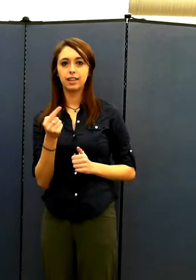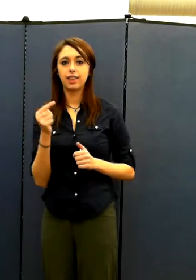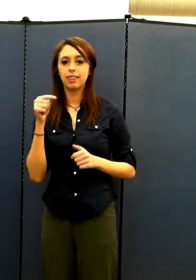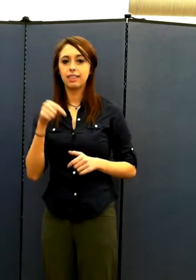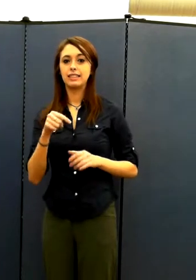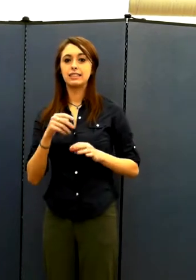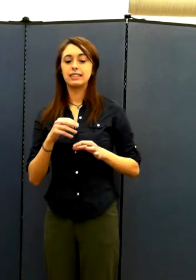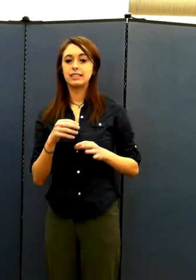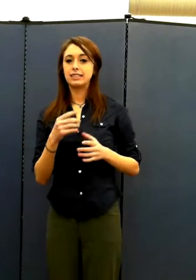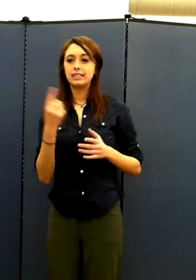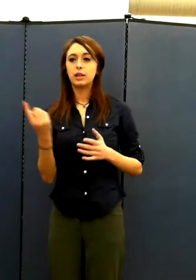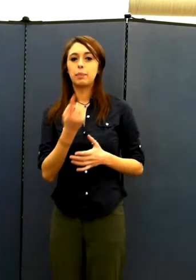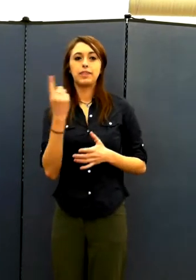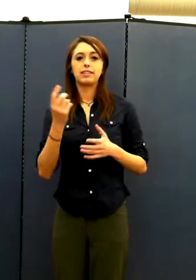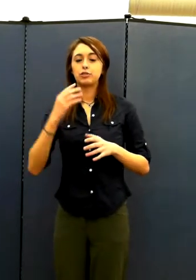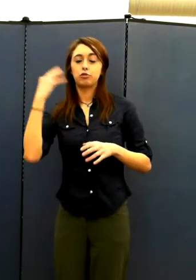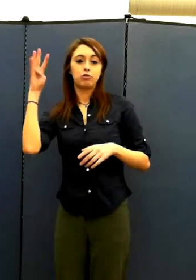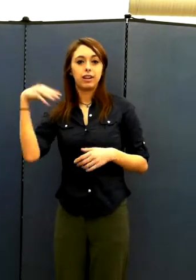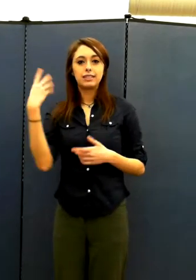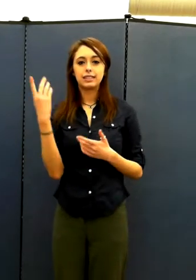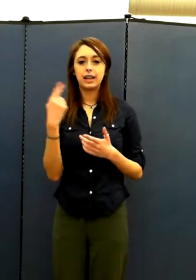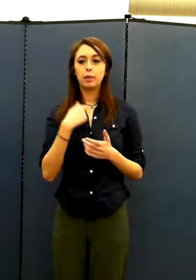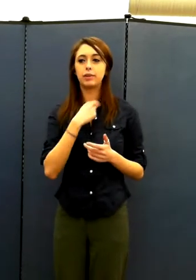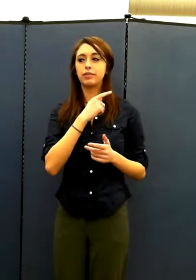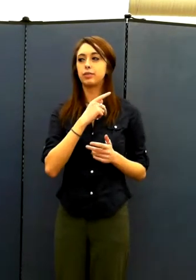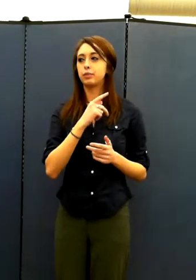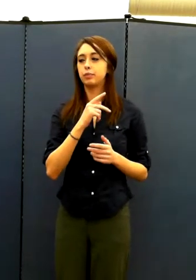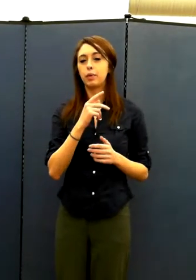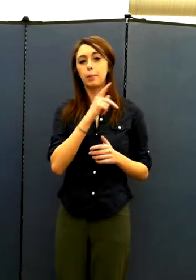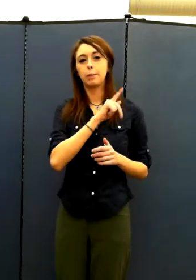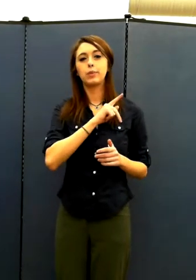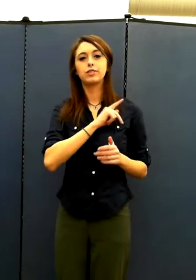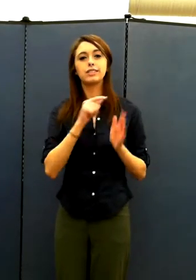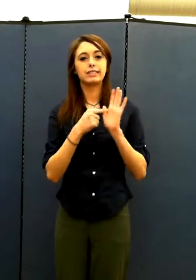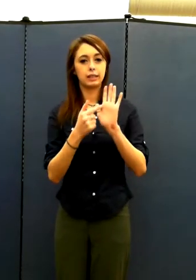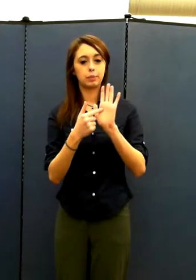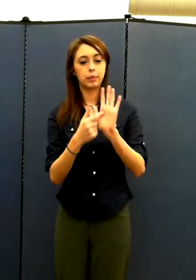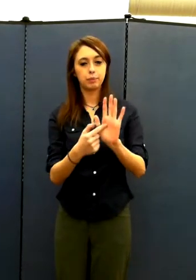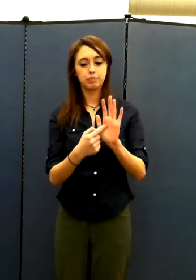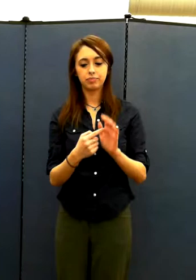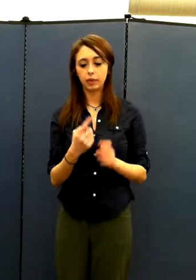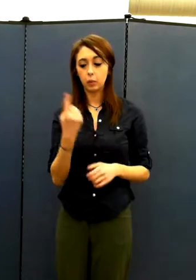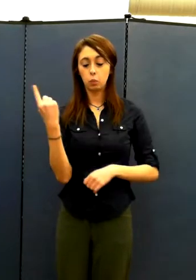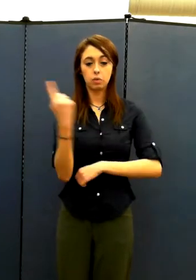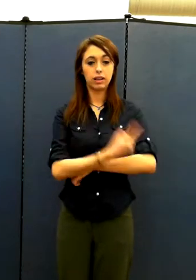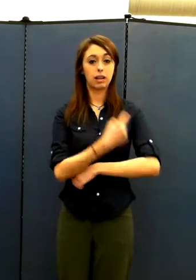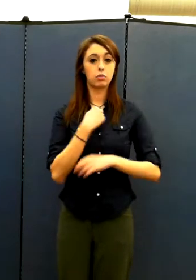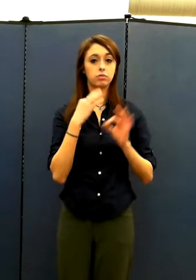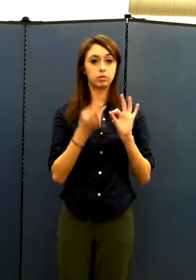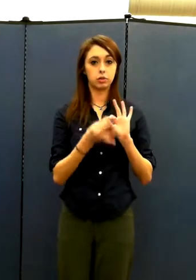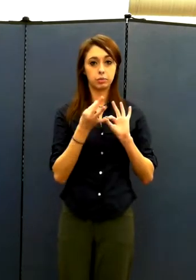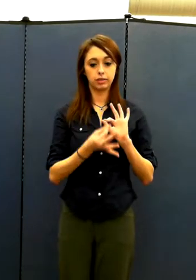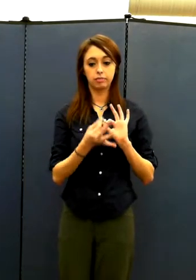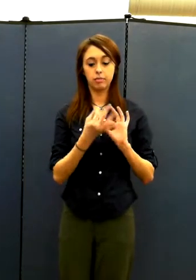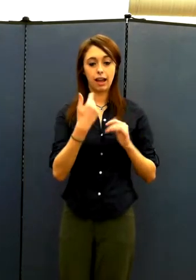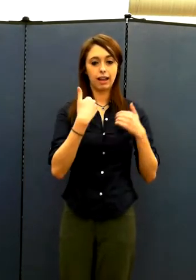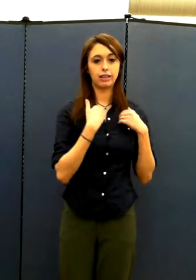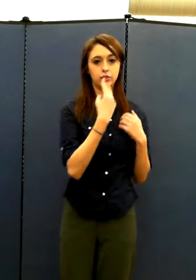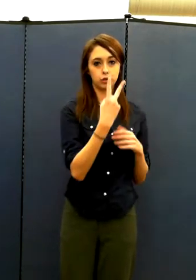like so crazy. And I'm going to give you a personal example. So the one day I was interpreting, I had 2 assignments on the same day. And so the first